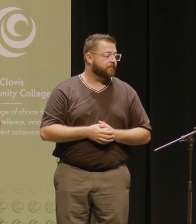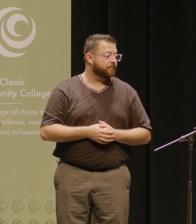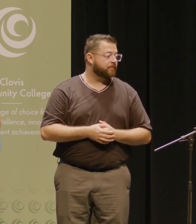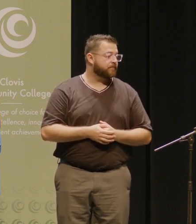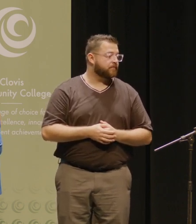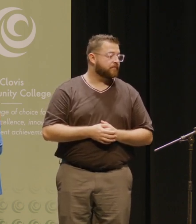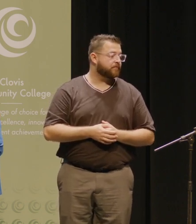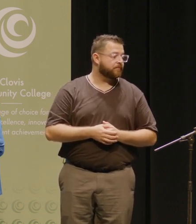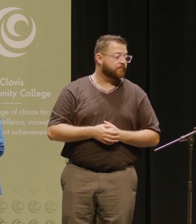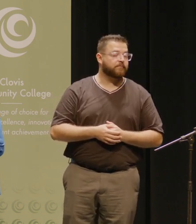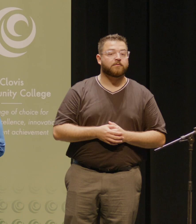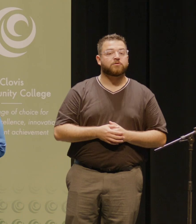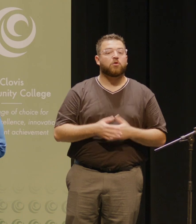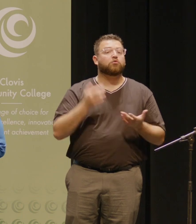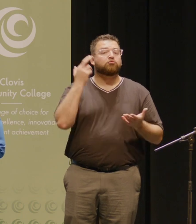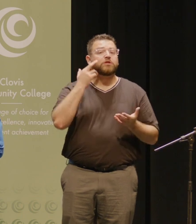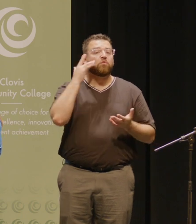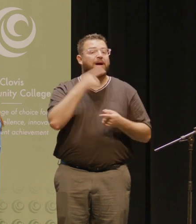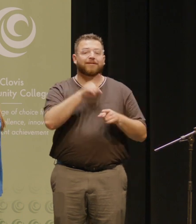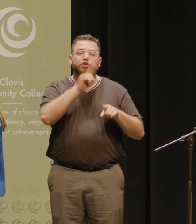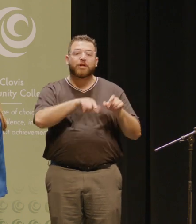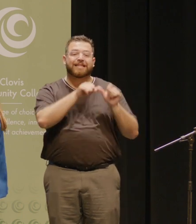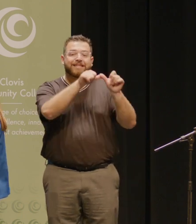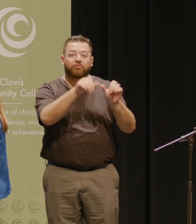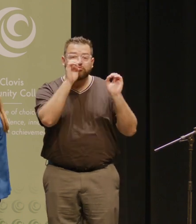Why were you unable to continue your education?